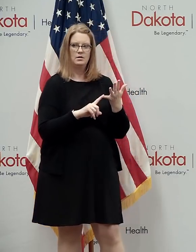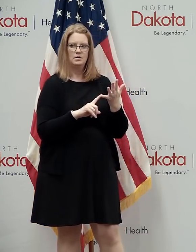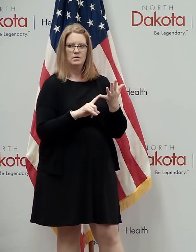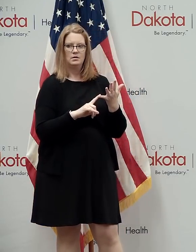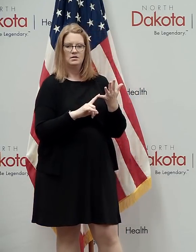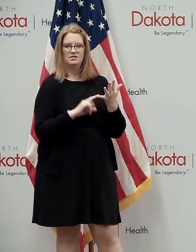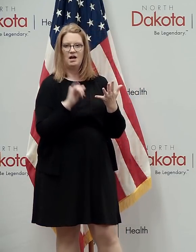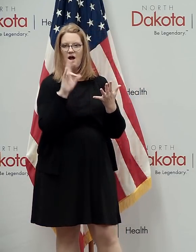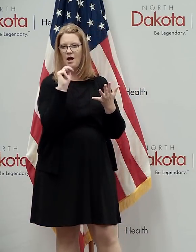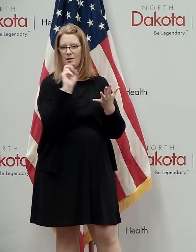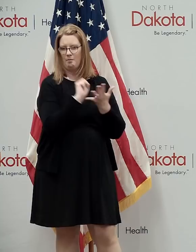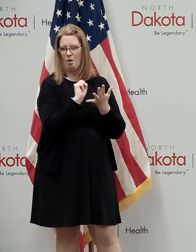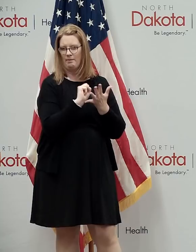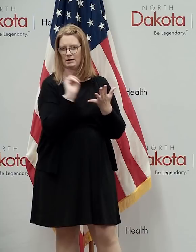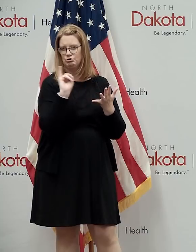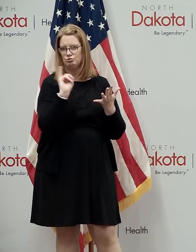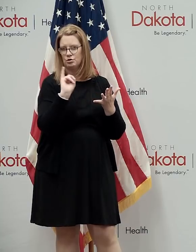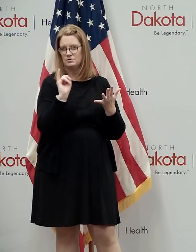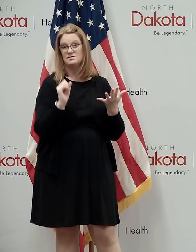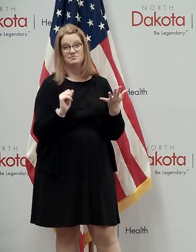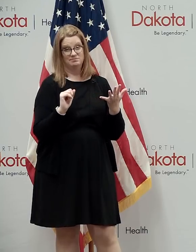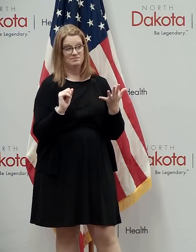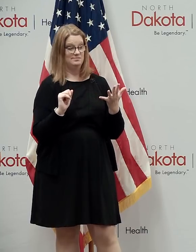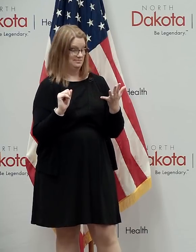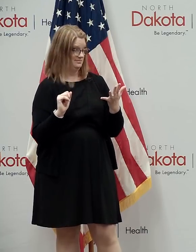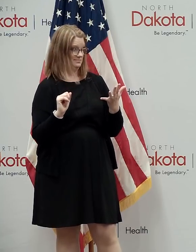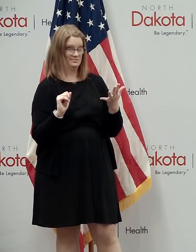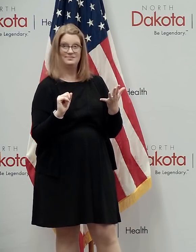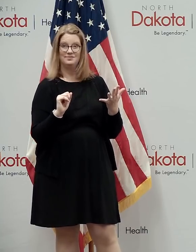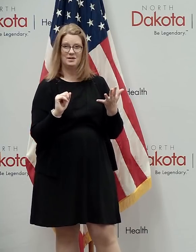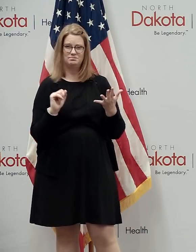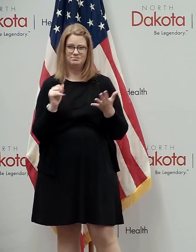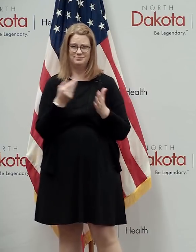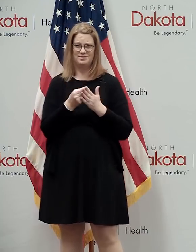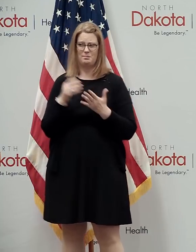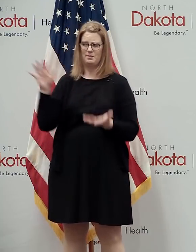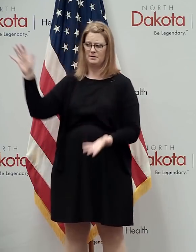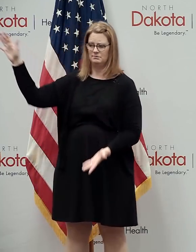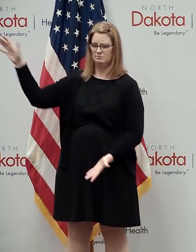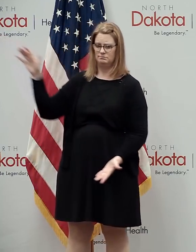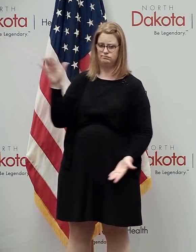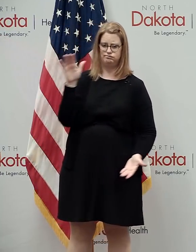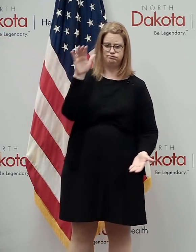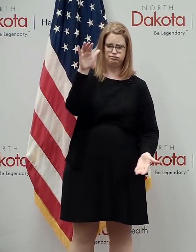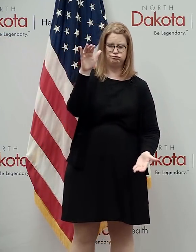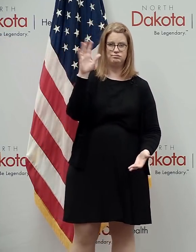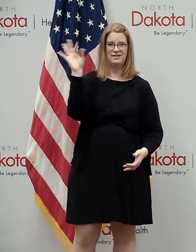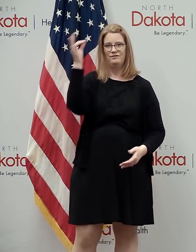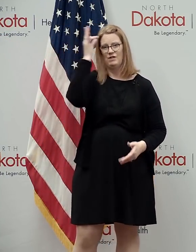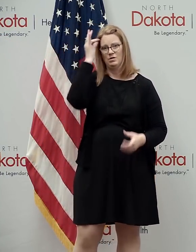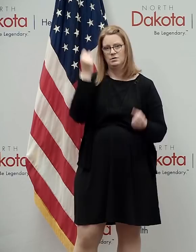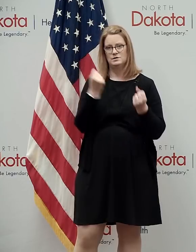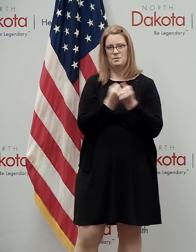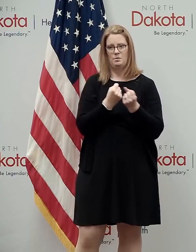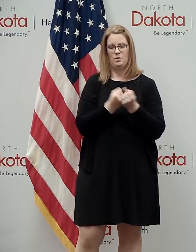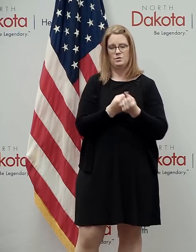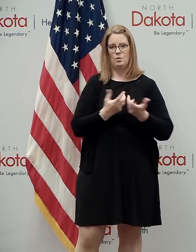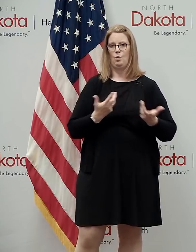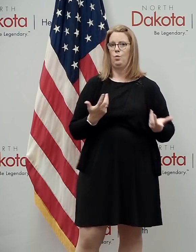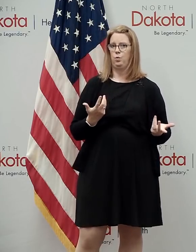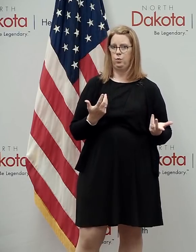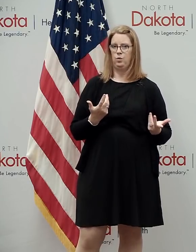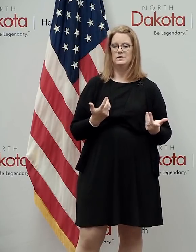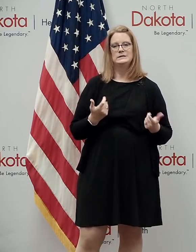enhanced unemployment insurance. So anyway, lots and lots of federal support. This makes a challenging time for